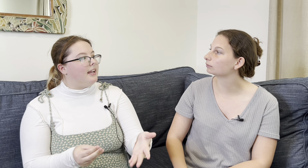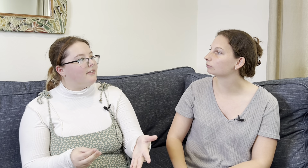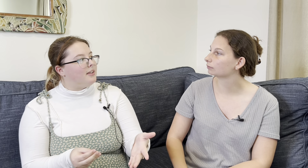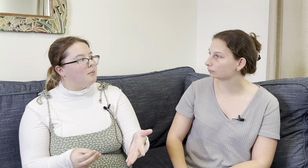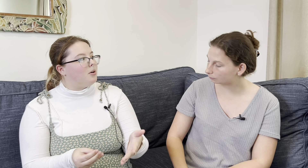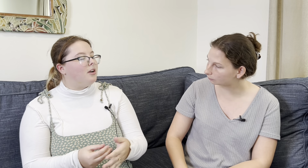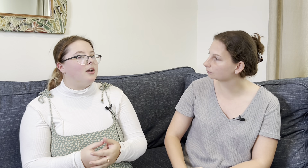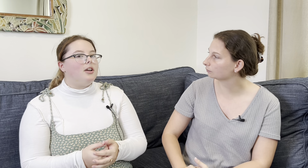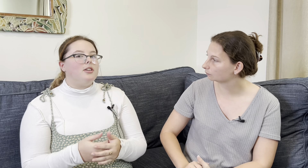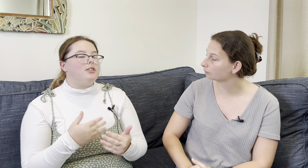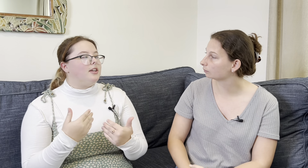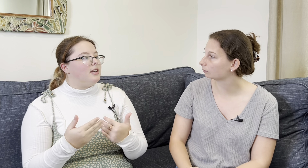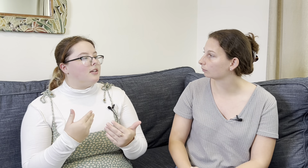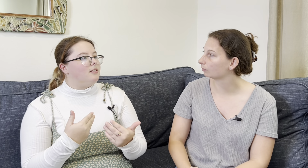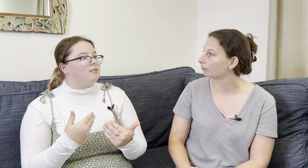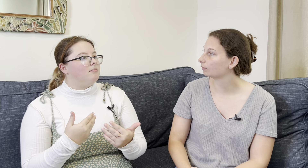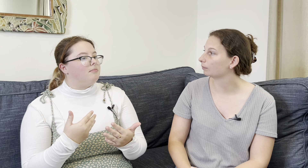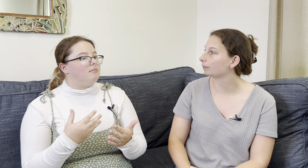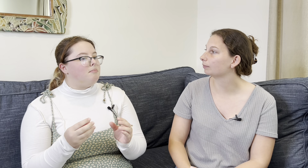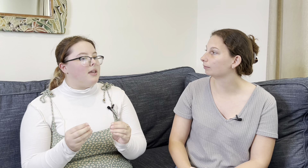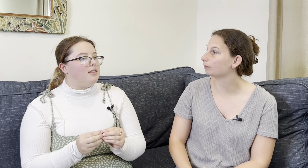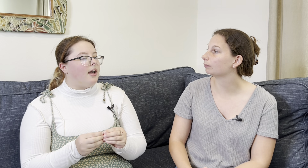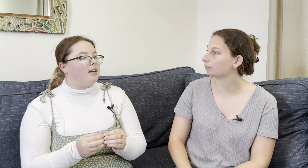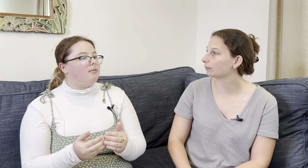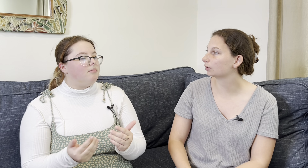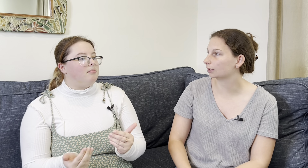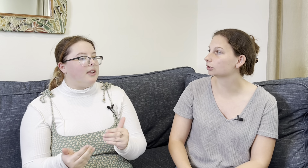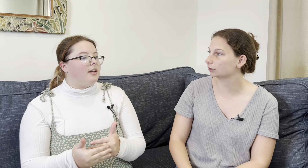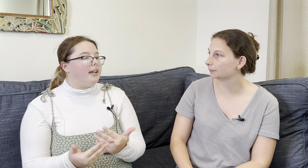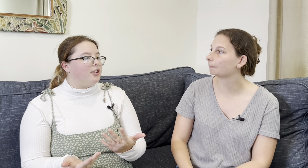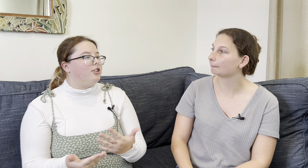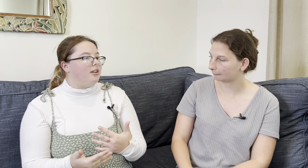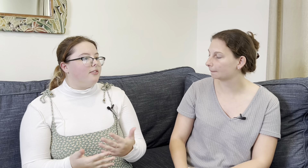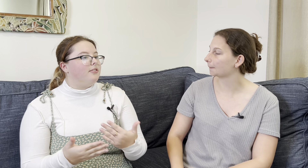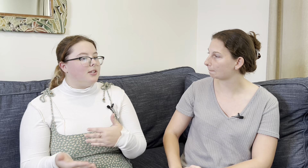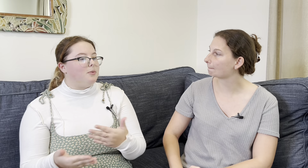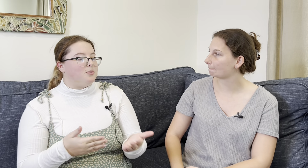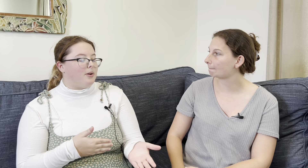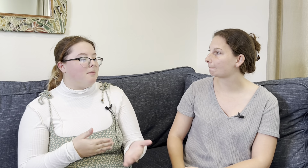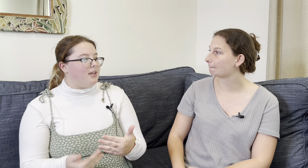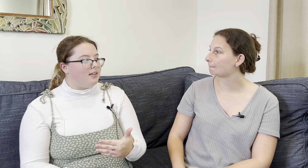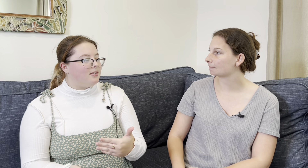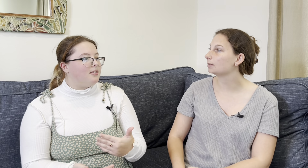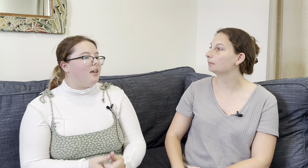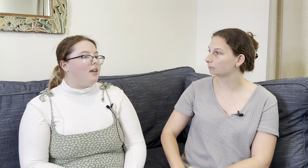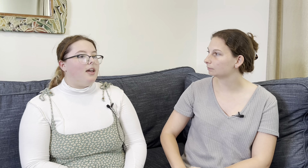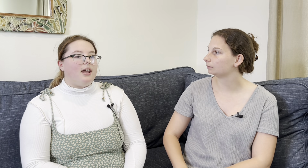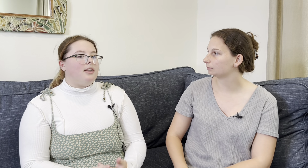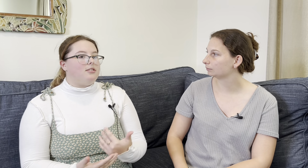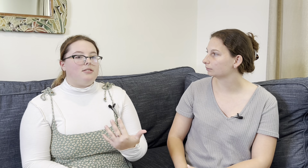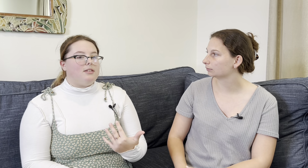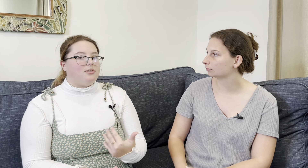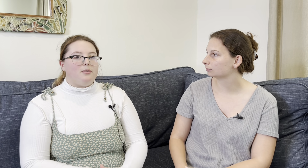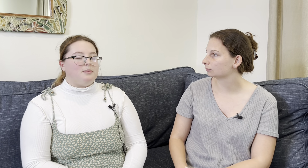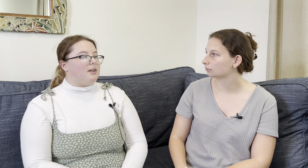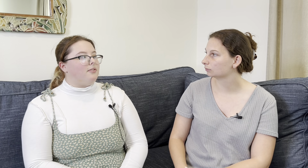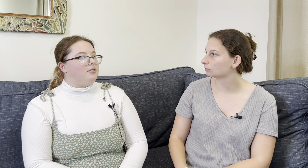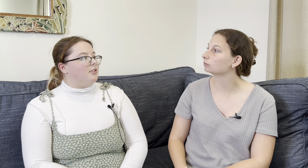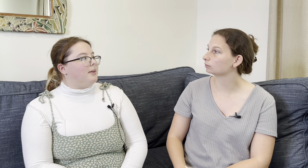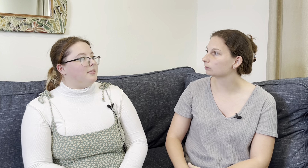them more, so they can make that connection of this was what it means. Yep. And it's always been helpful for me. Yeah.